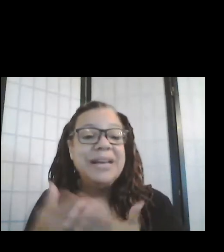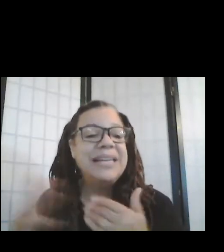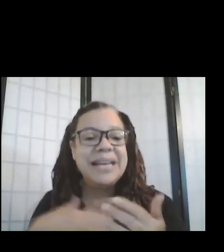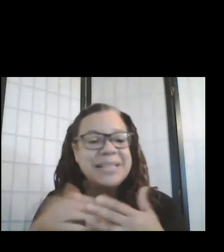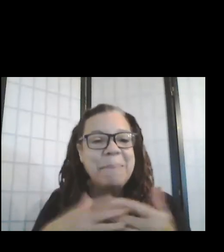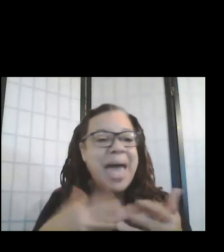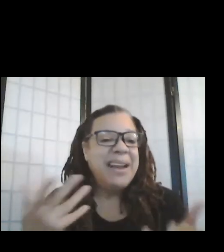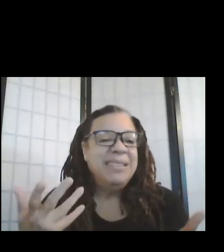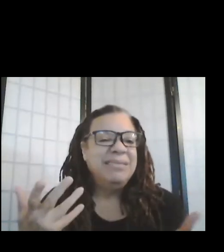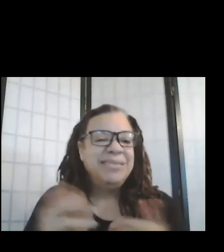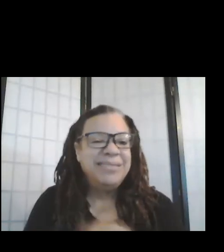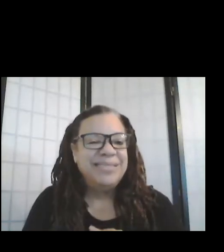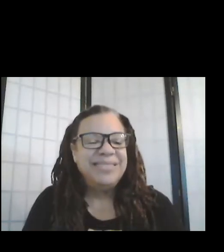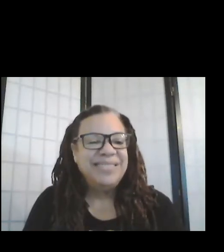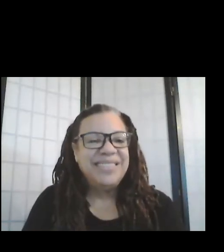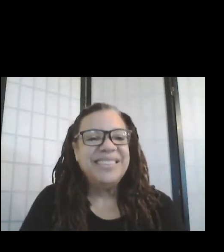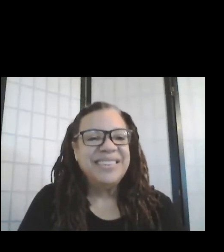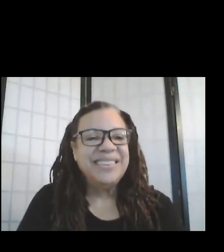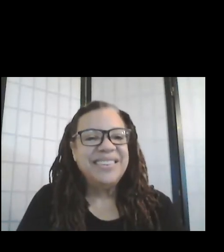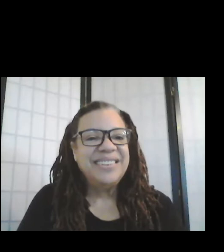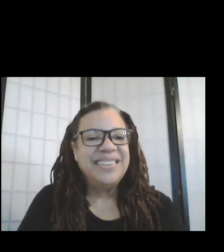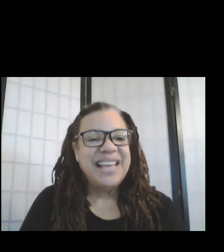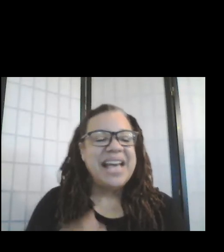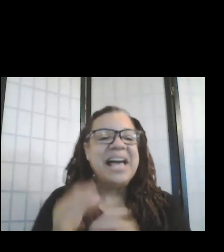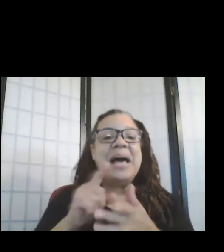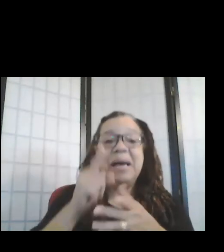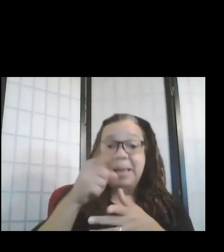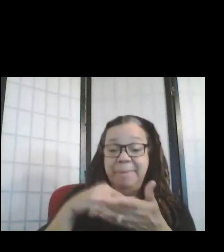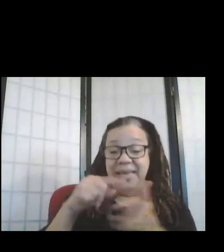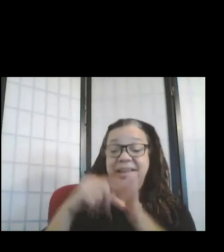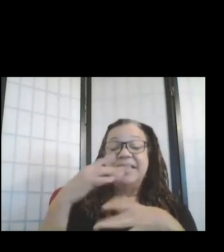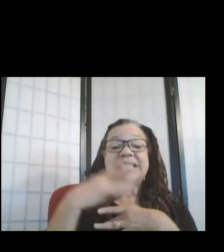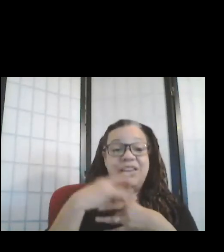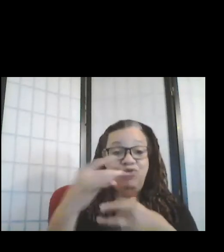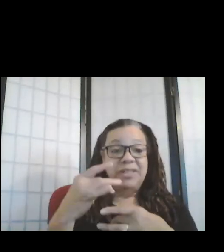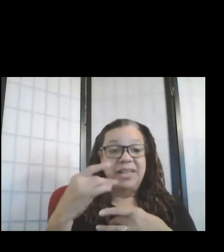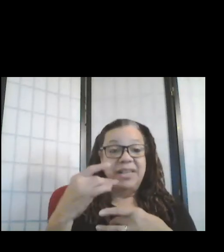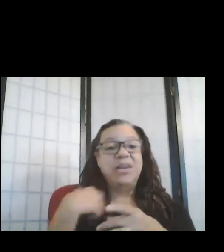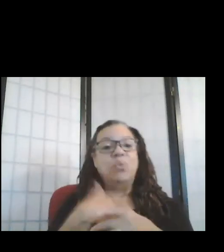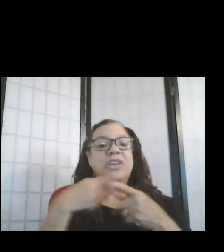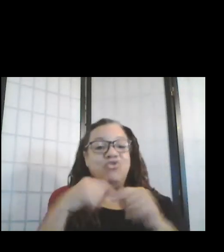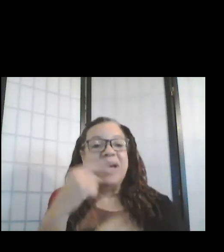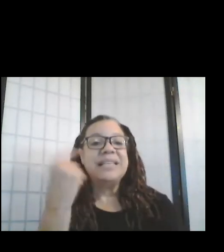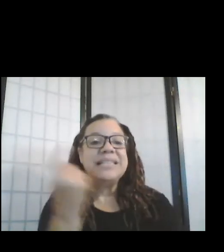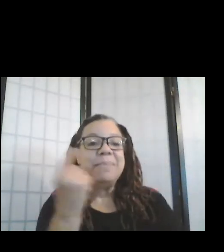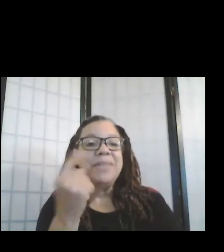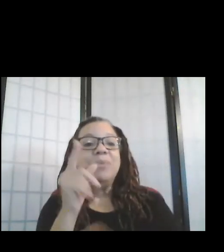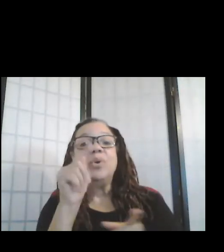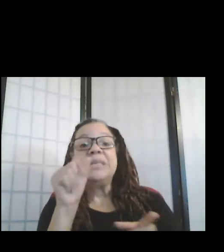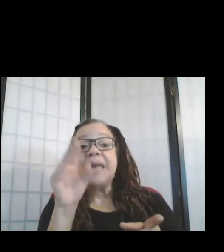like a sweepstakes. So yeah, no. I mean, it's interesting that you said we all try something. Actually, Tom's not a musician,